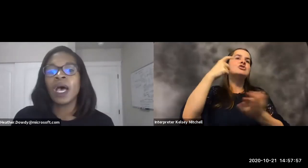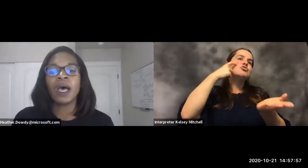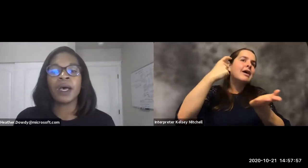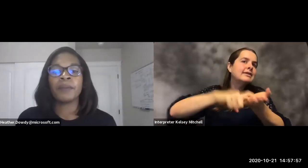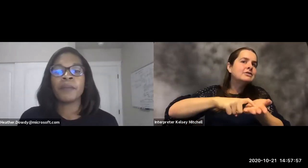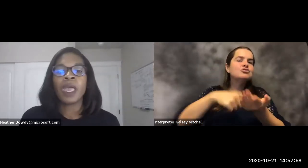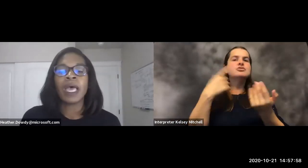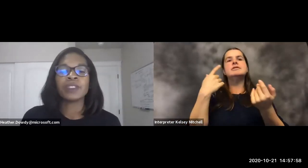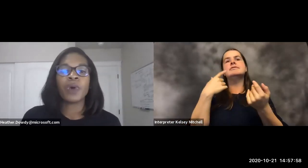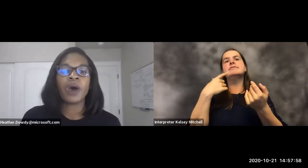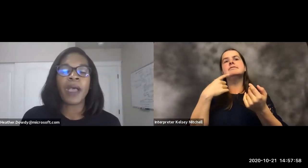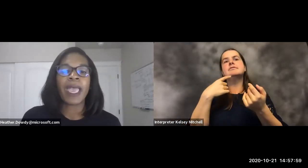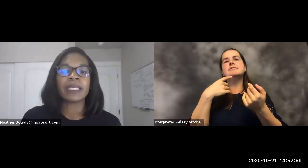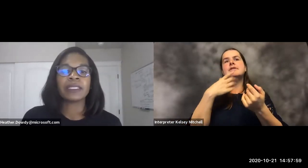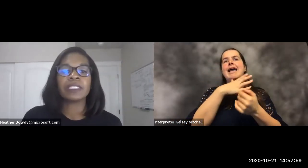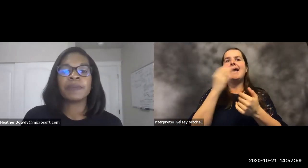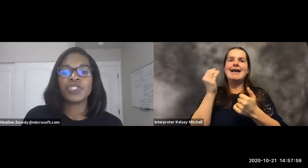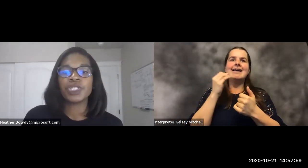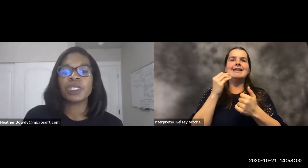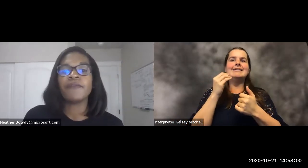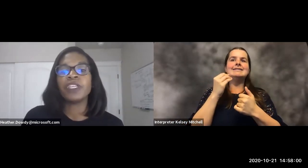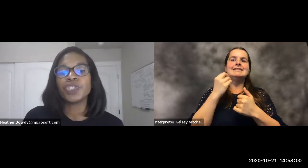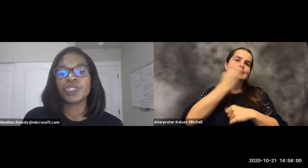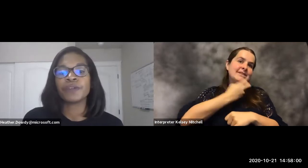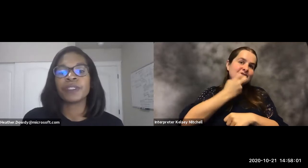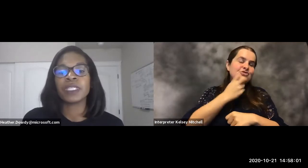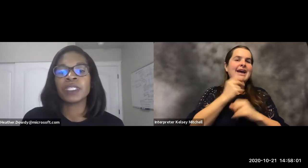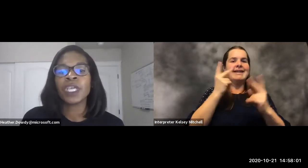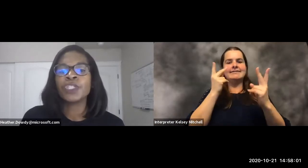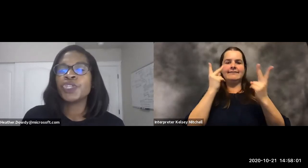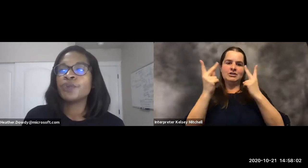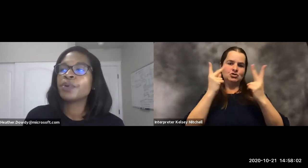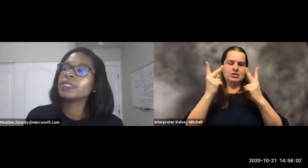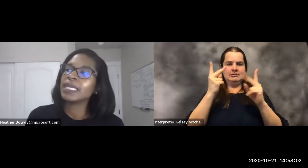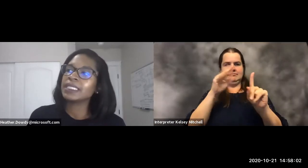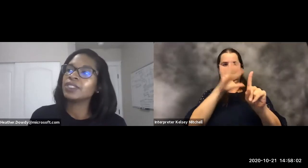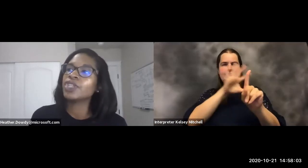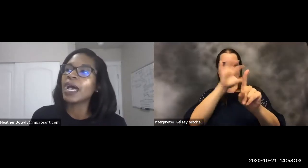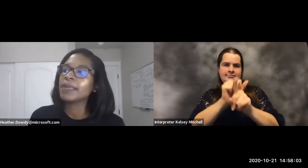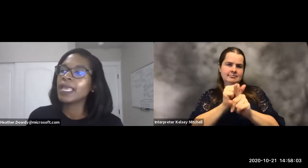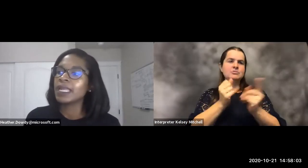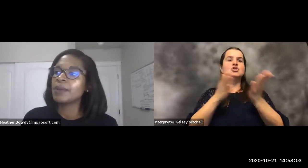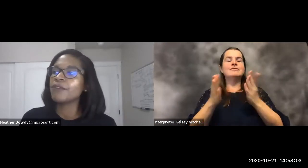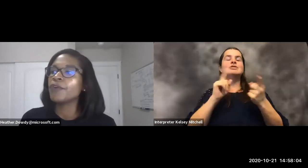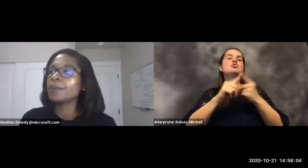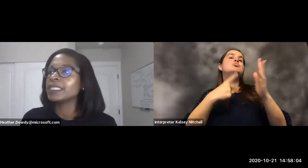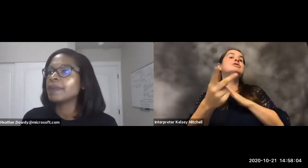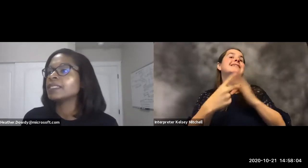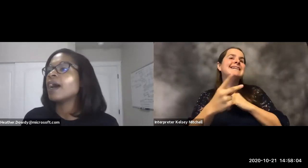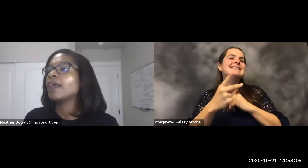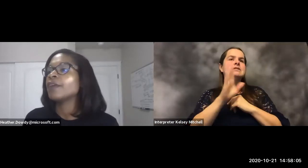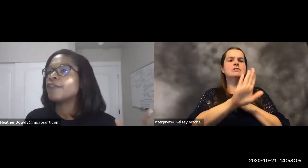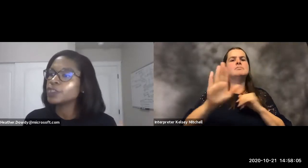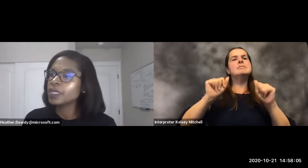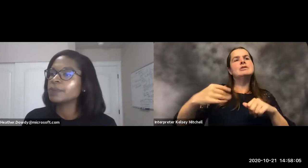recognition, as well as speech and vision services to predict job candidate performance